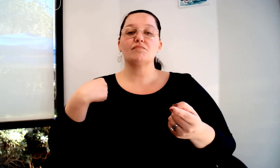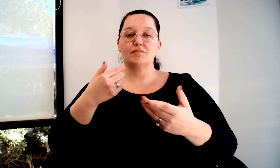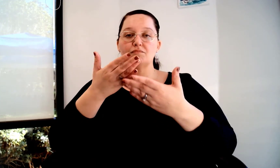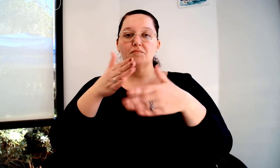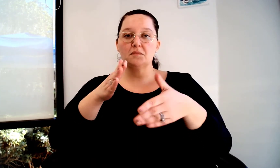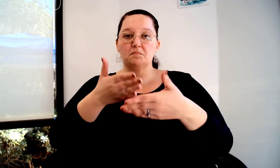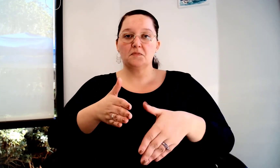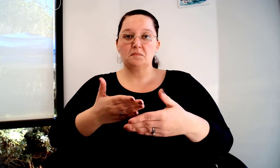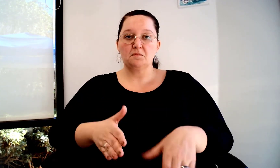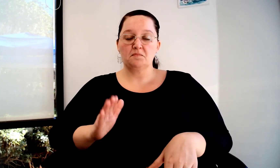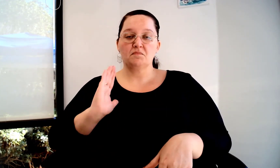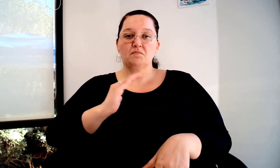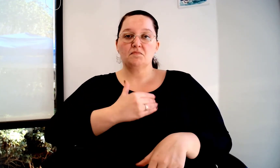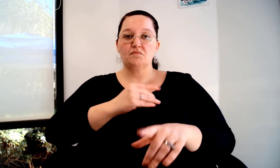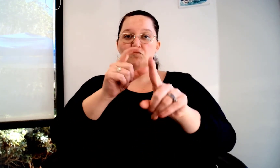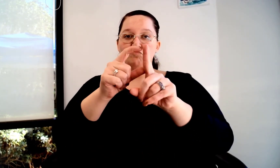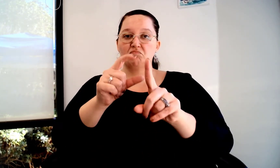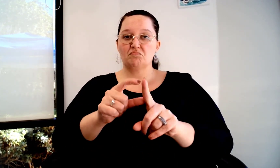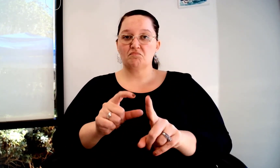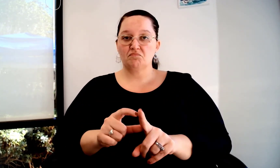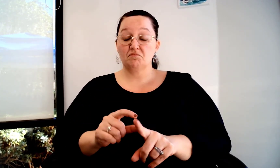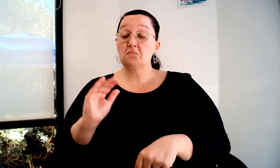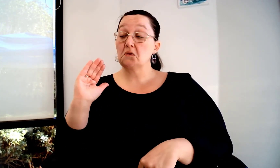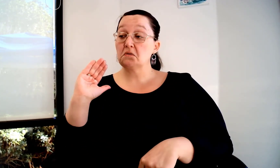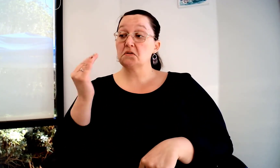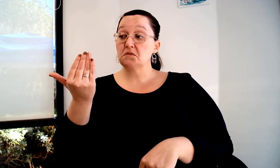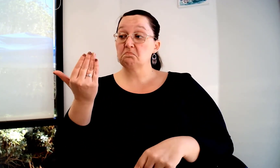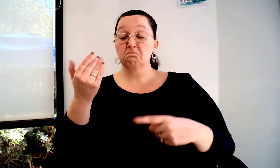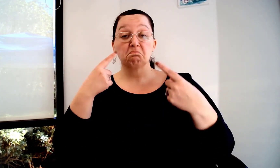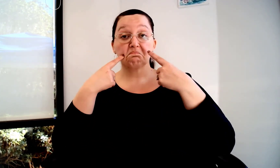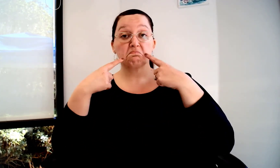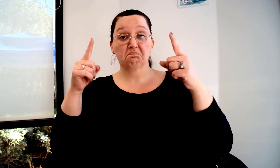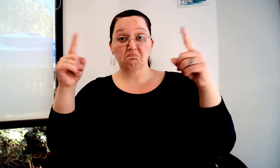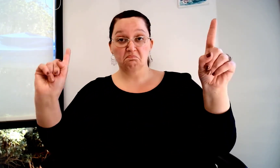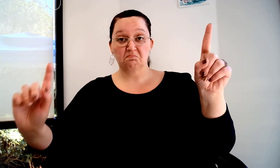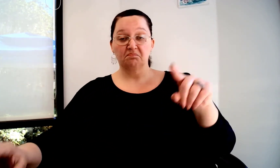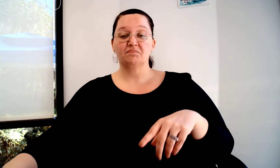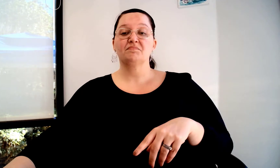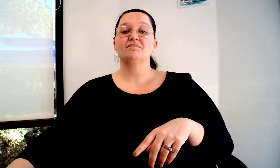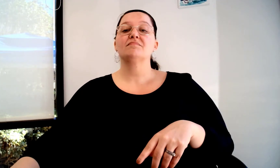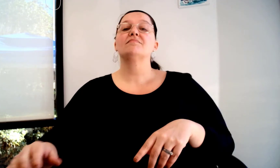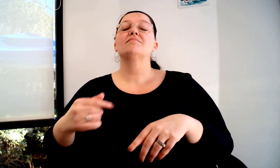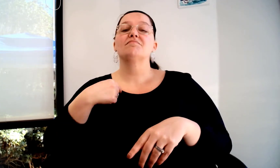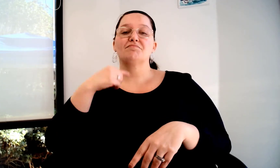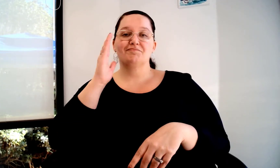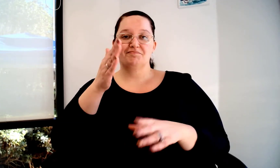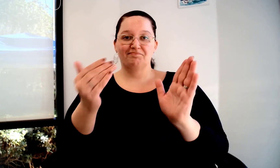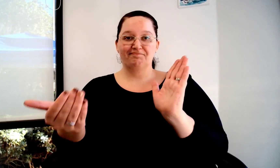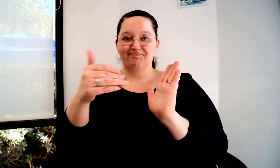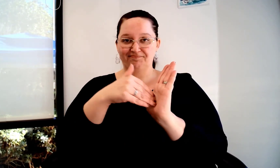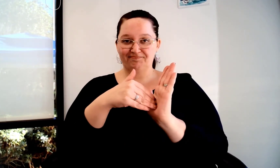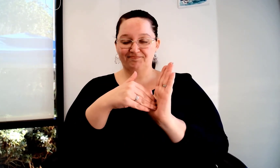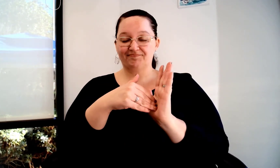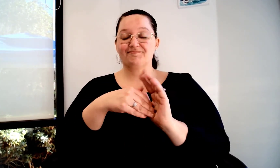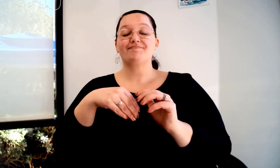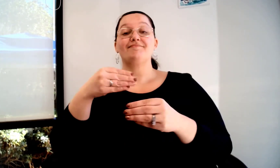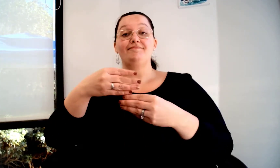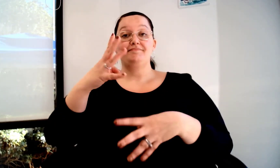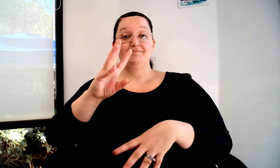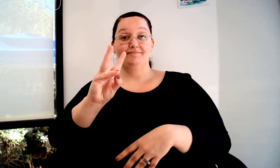2. For our recent lists, I've been breaking it into halves, and it seems to be successful so far. I'm going to do that